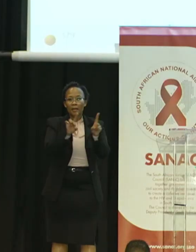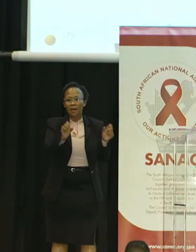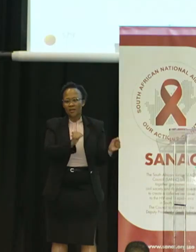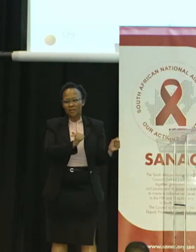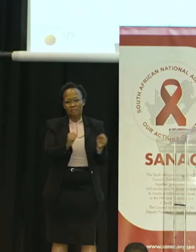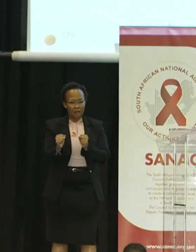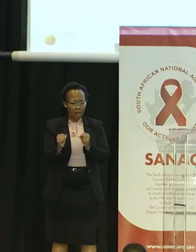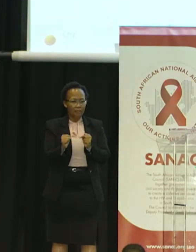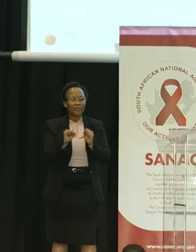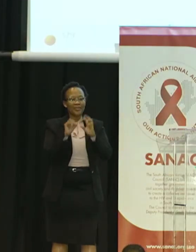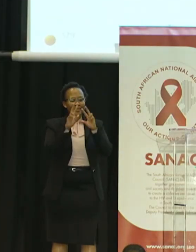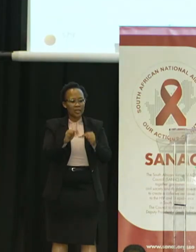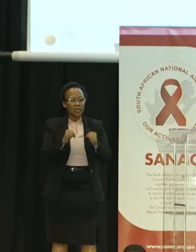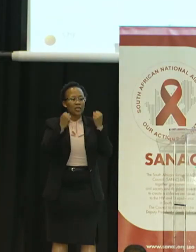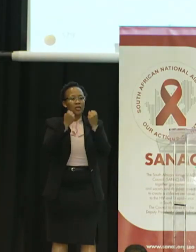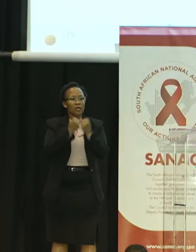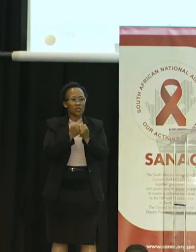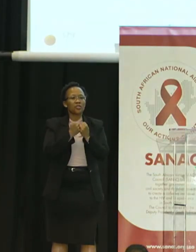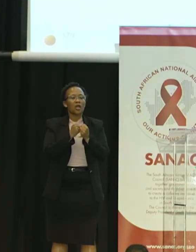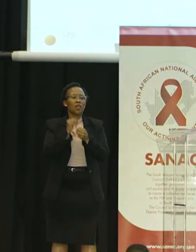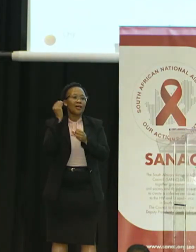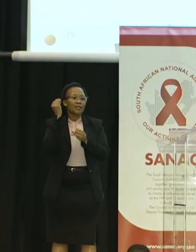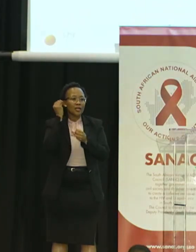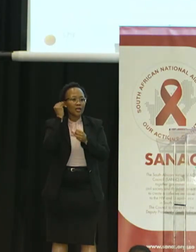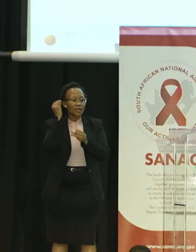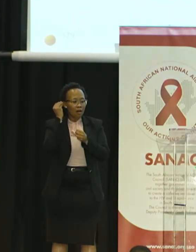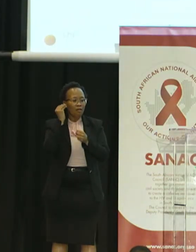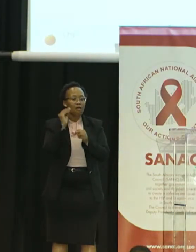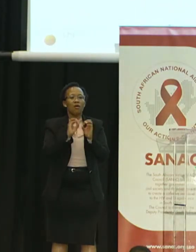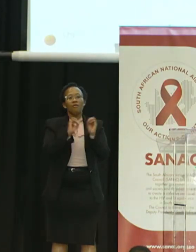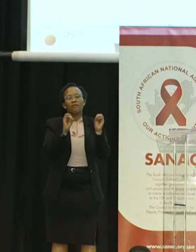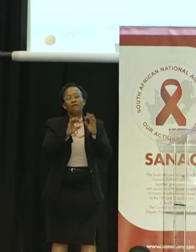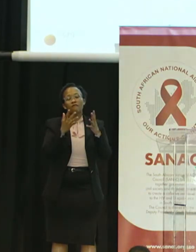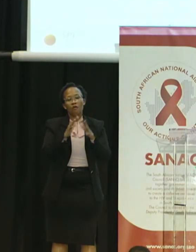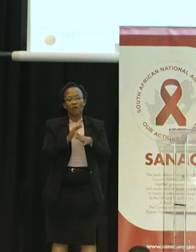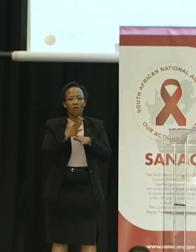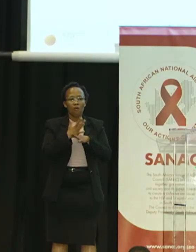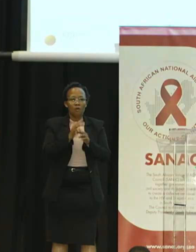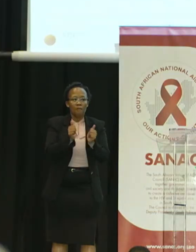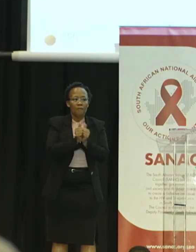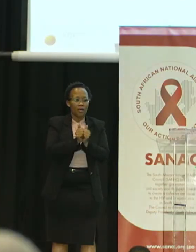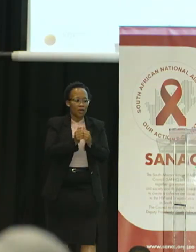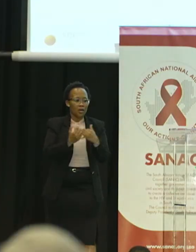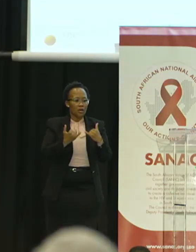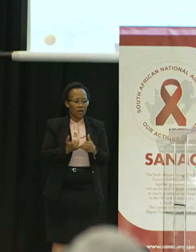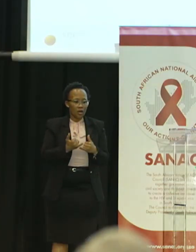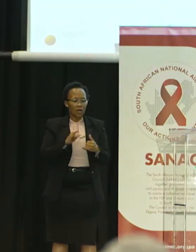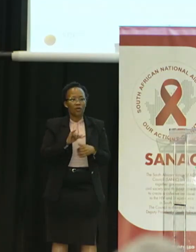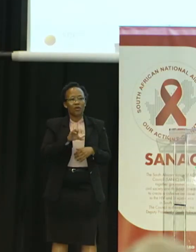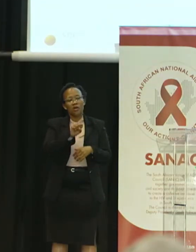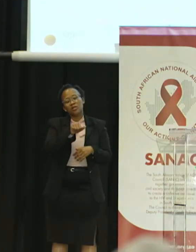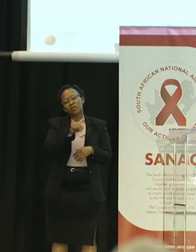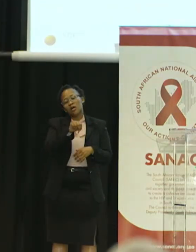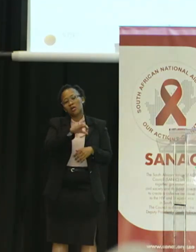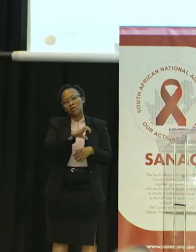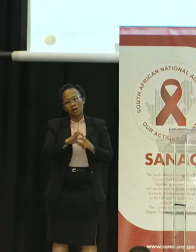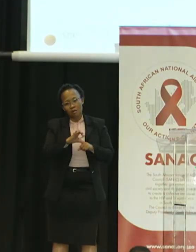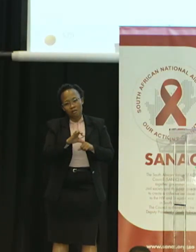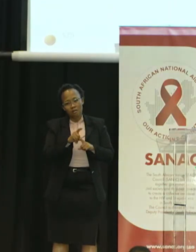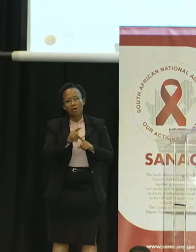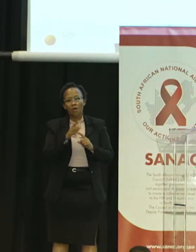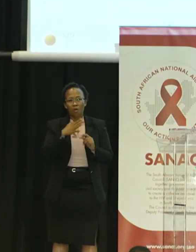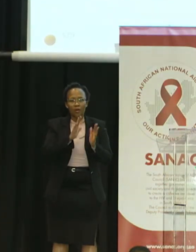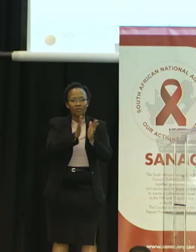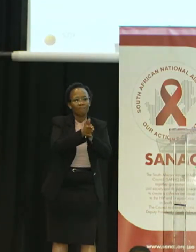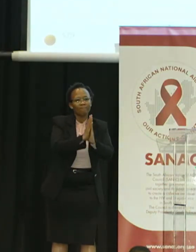a national data outlook for all partners. And we would like to call SANAC and NDOH to really spear the partners